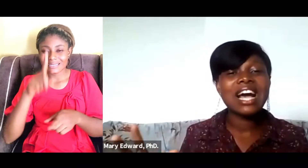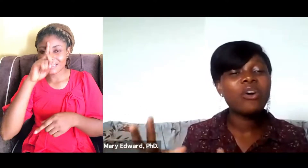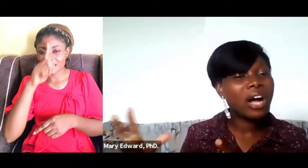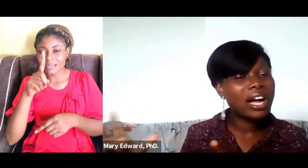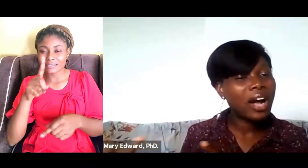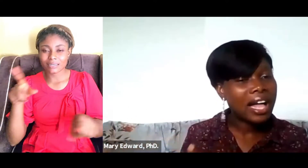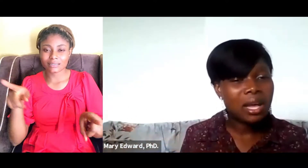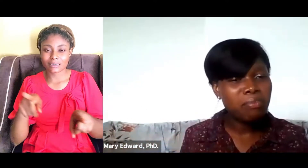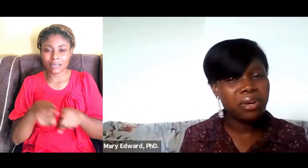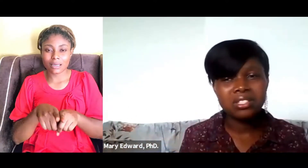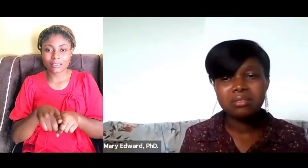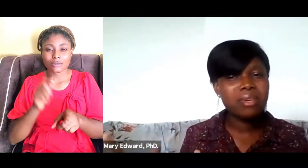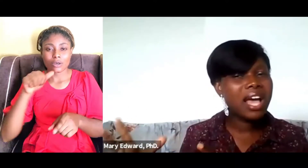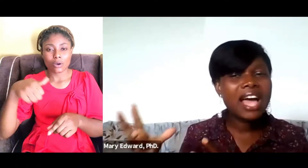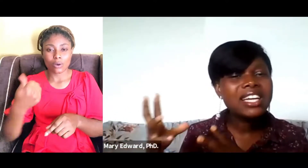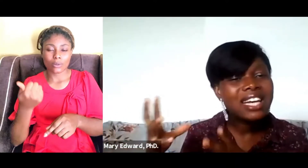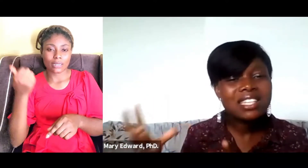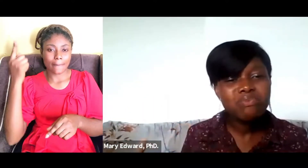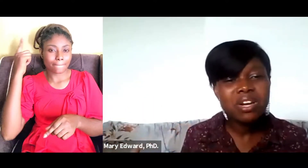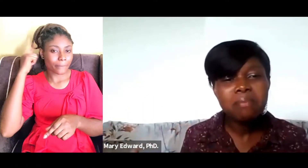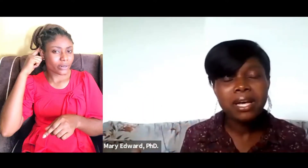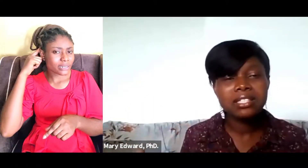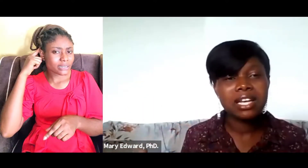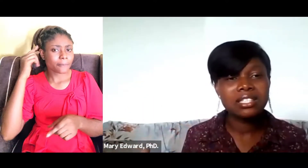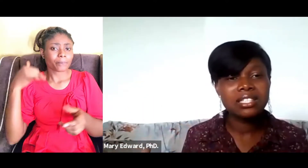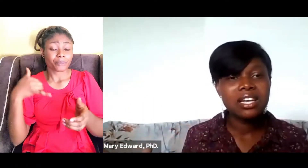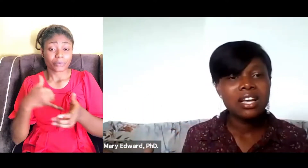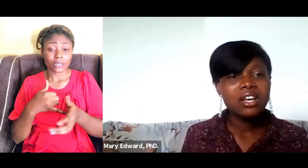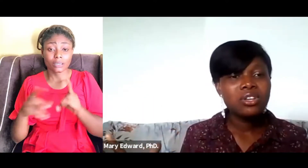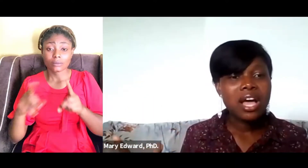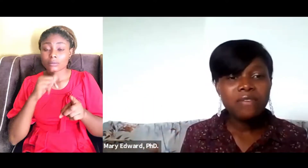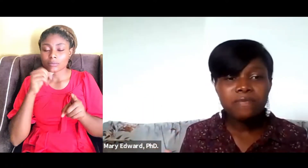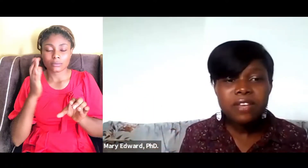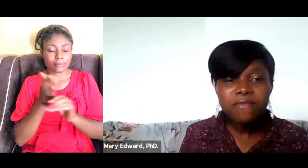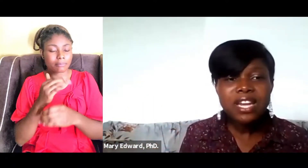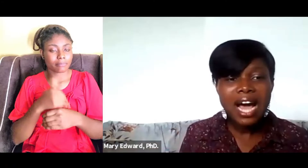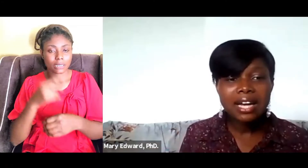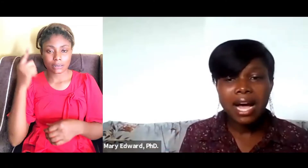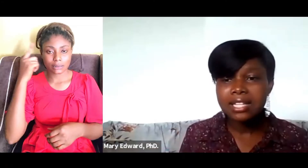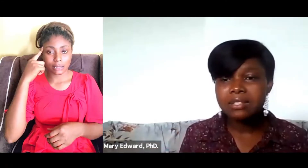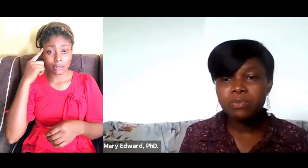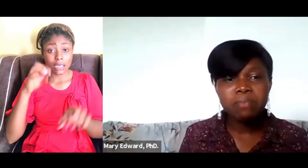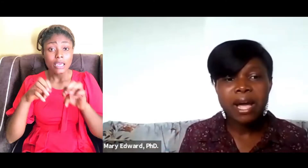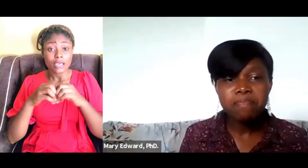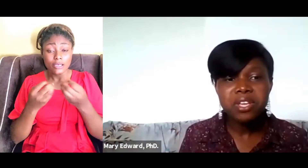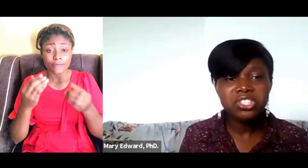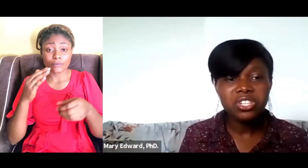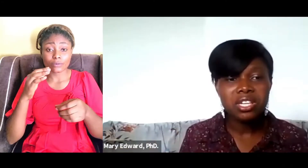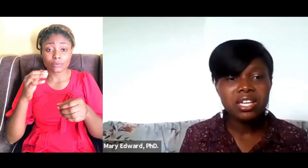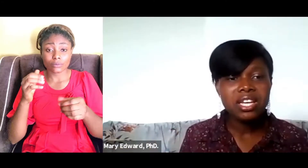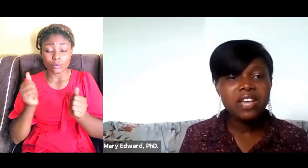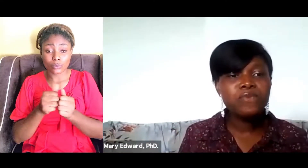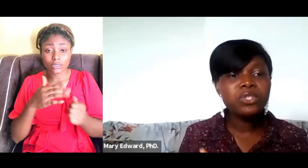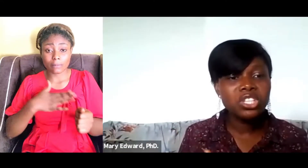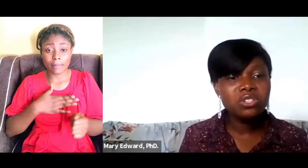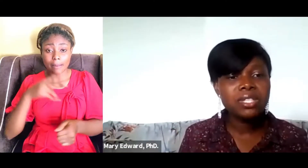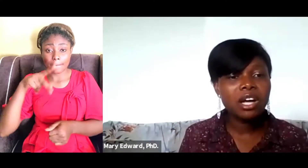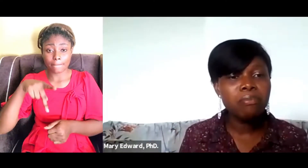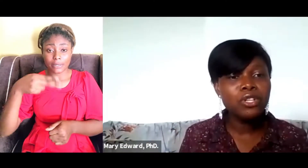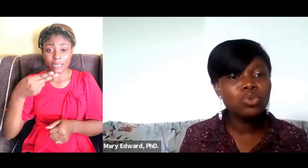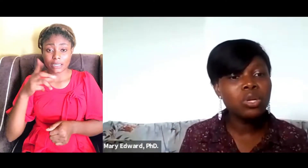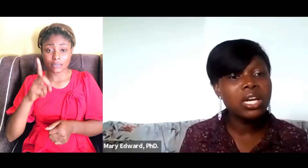intelligent as the other brains. It doesn't really make sense. Even at with my PhD, if